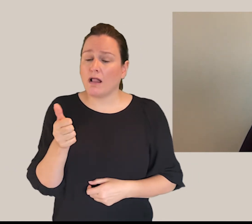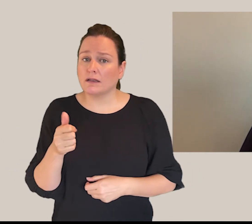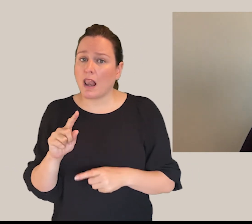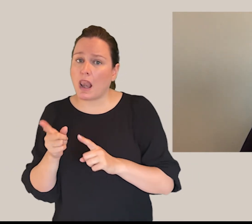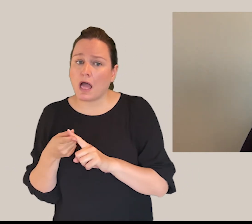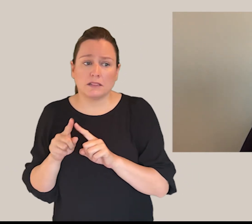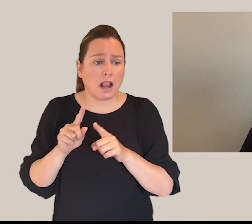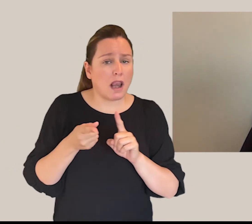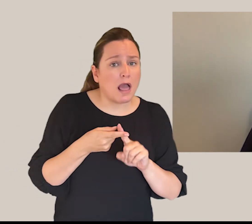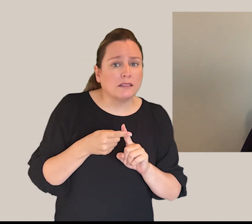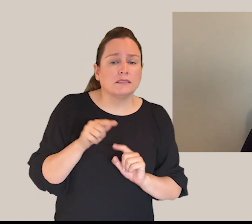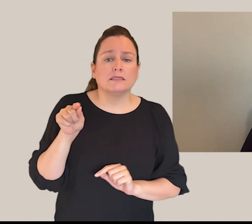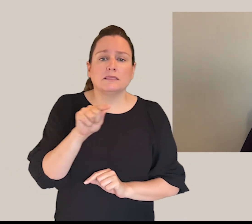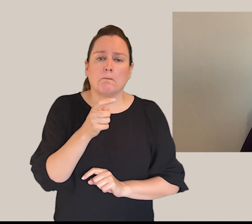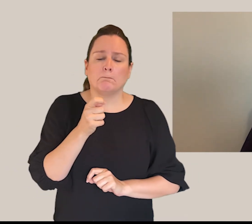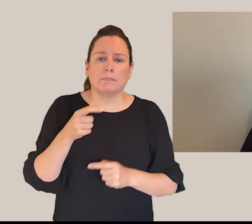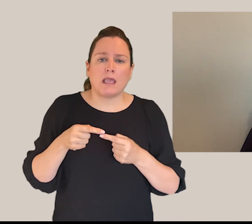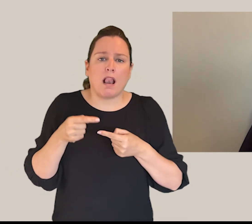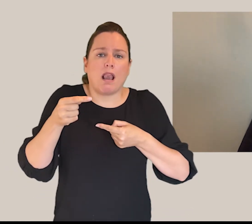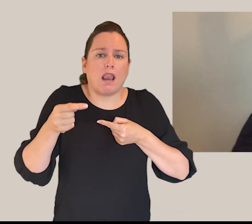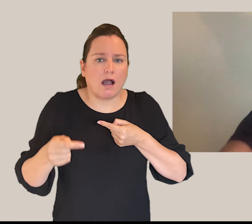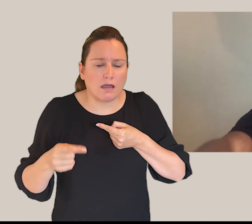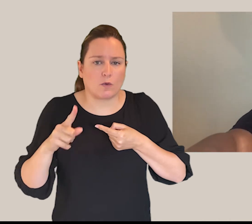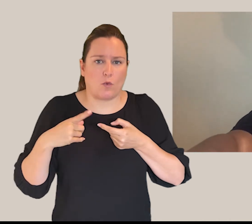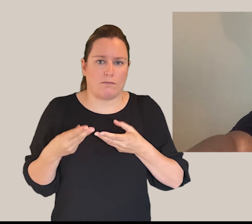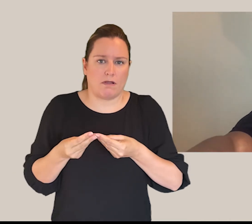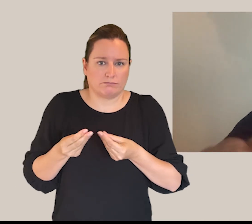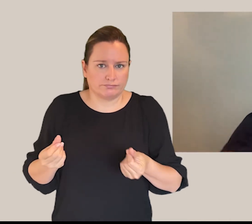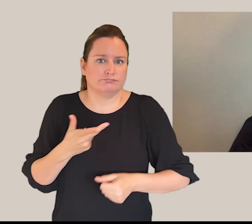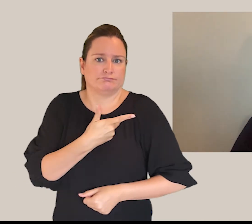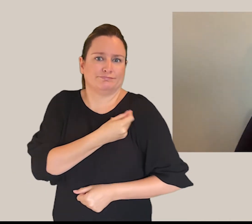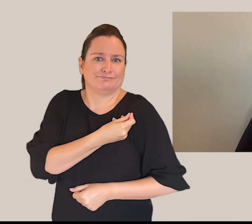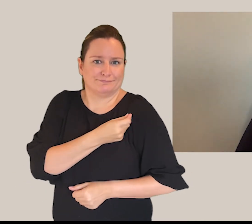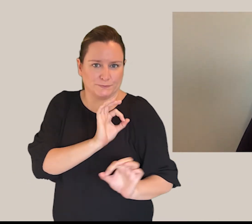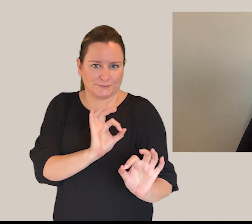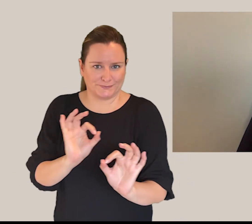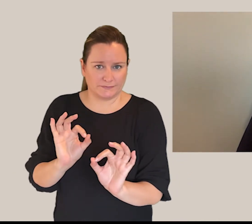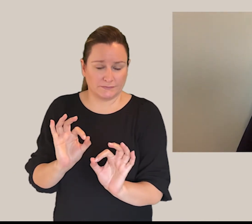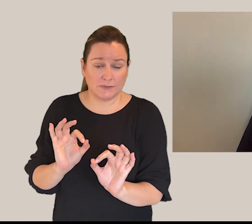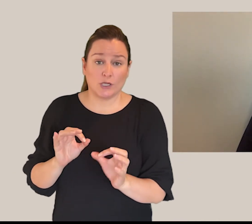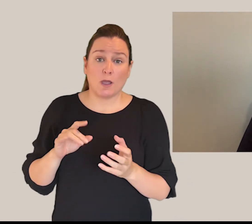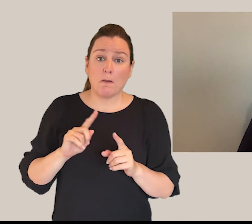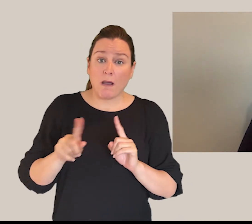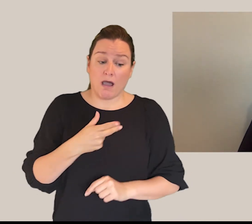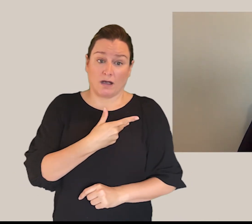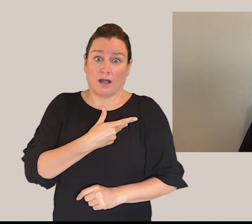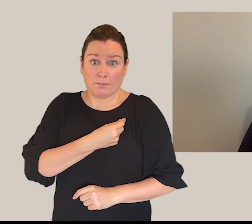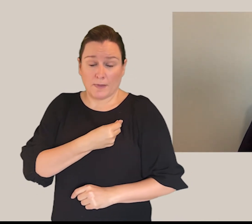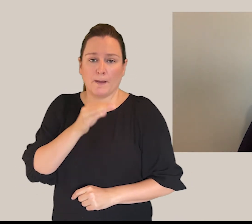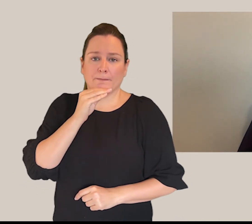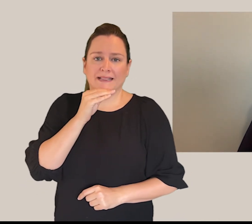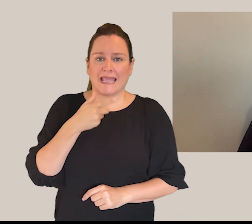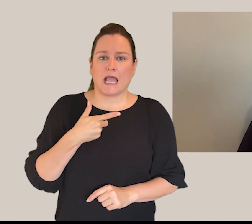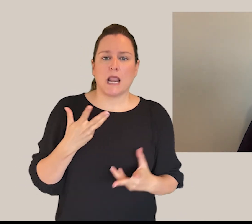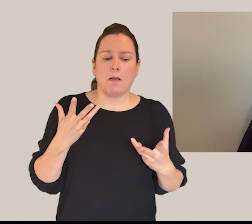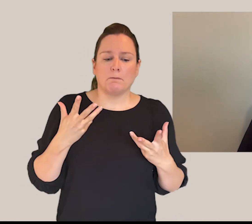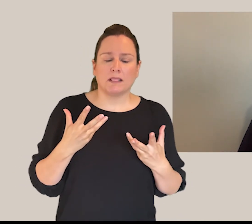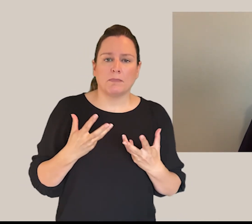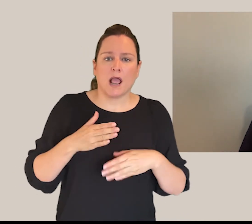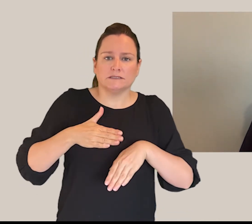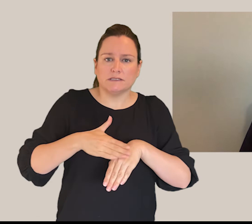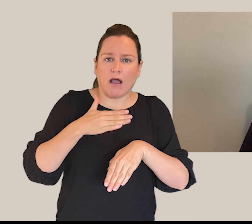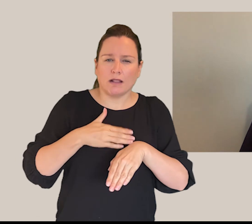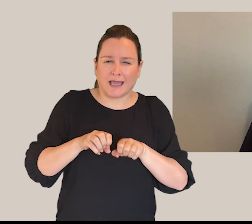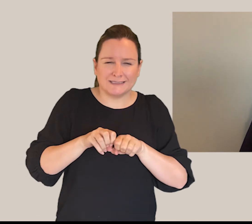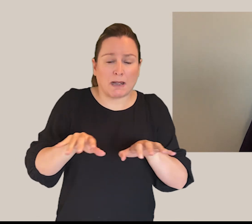may take some countries longer than others to vaccinate their population. The vaccine will, however, limit and slow the